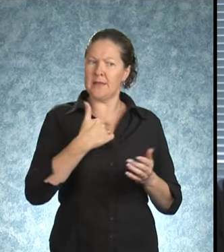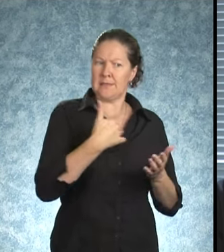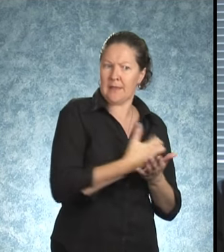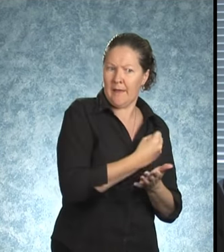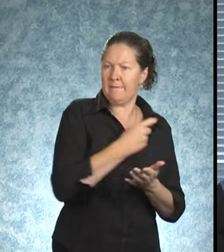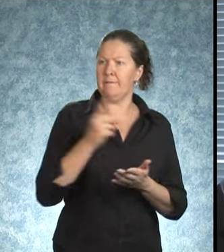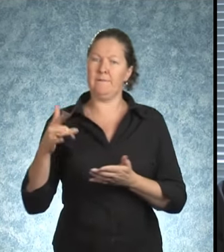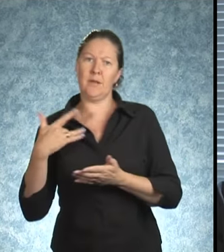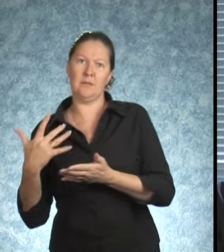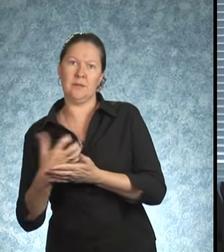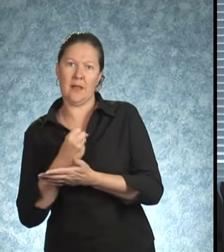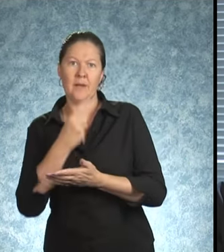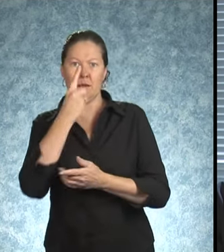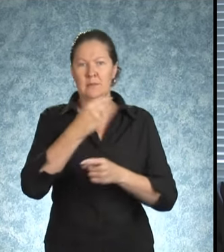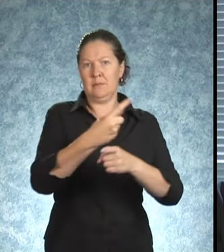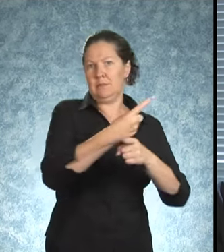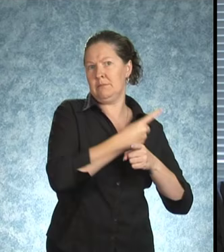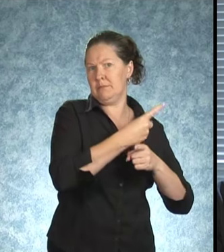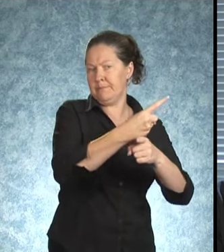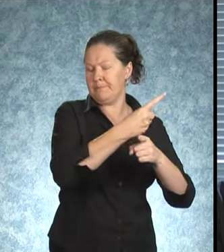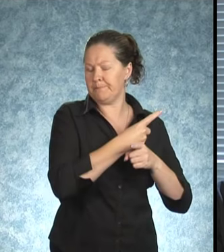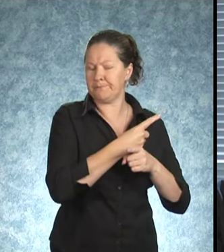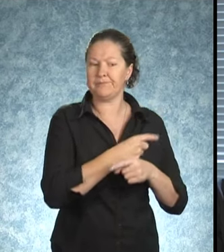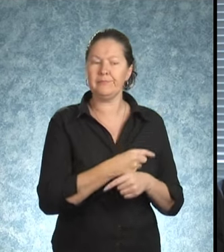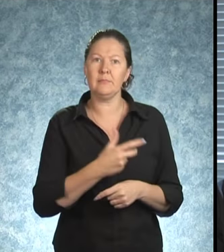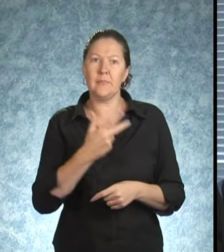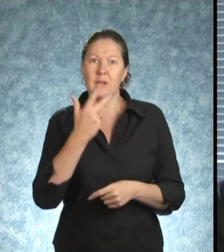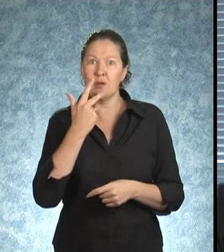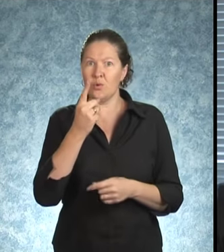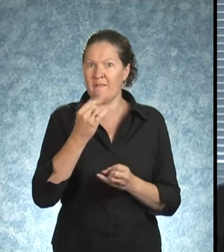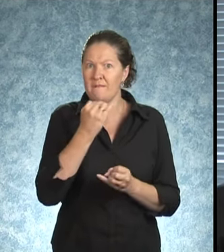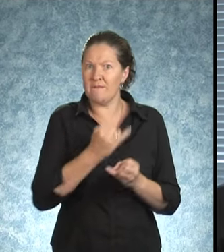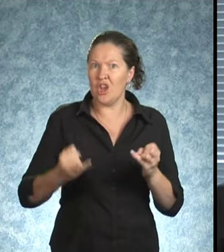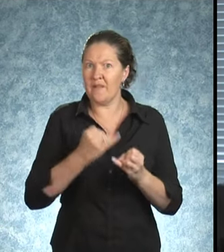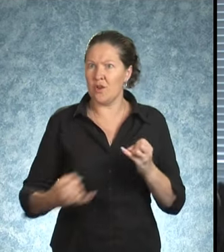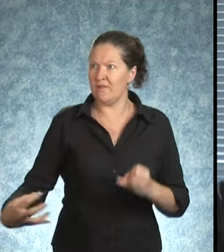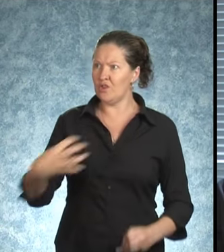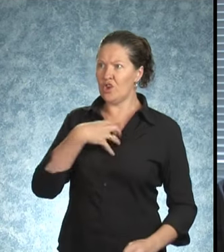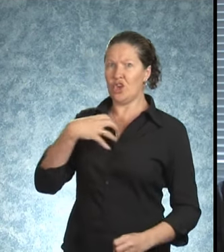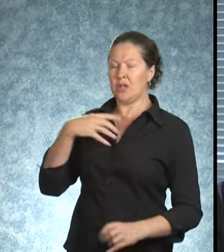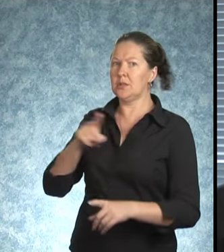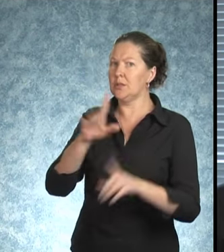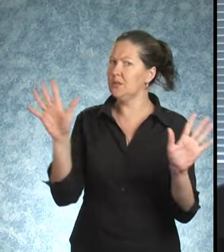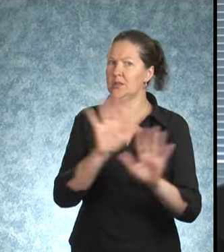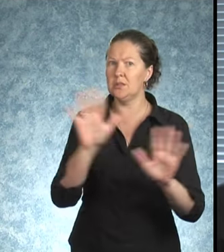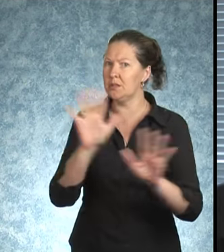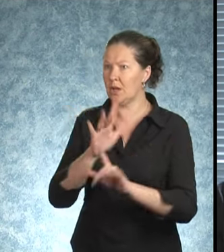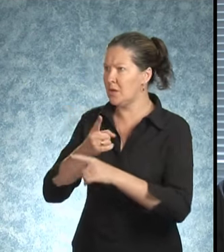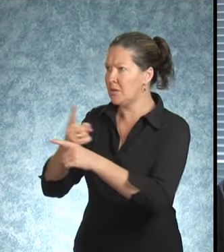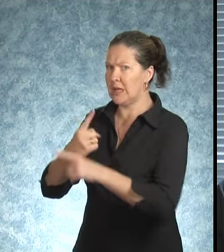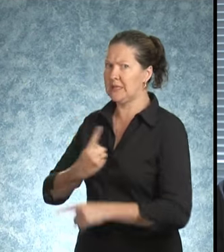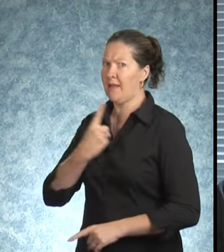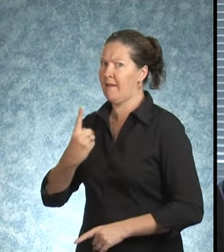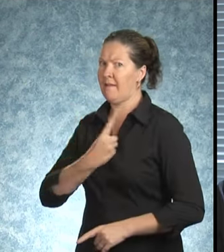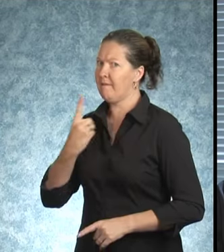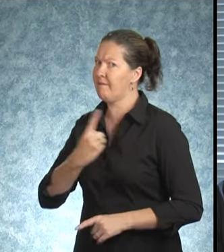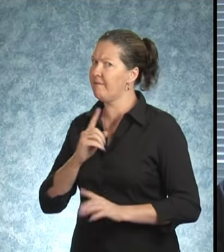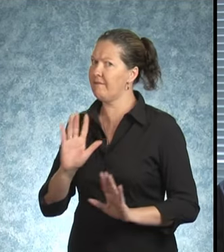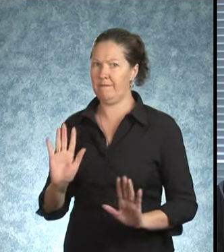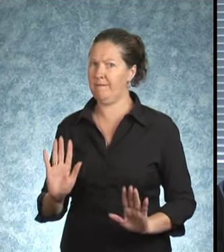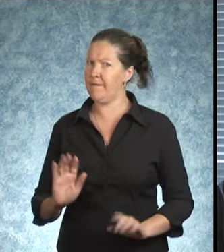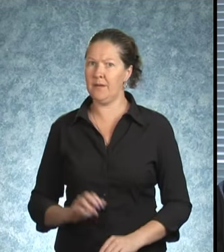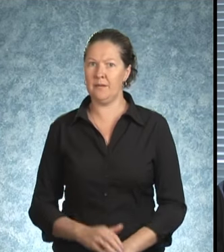safe with each other in that conversation. If you feel very frightened of somebody, then you oughtn't to attempt to have a conversation with